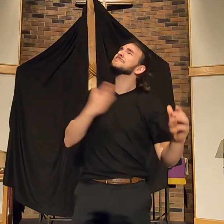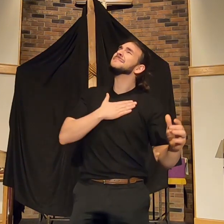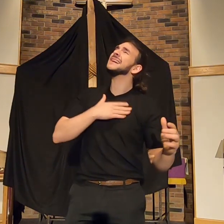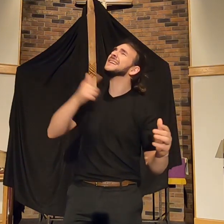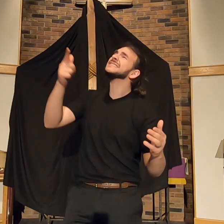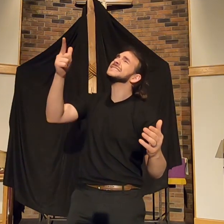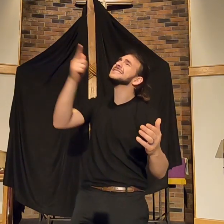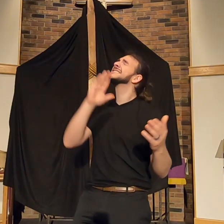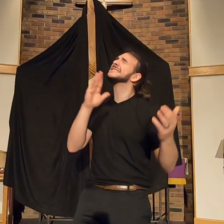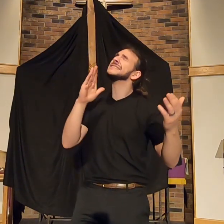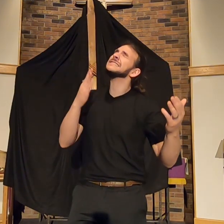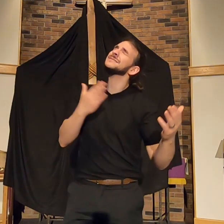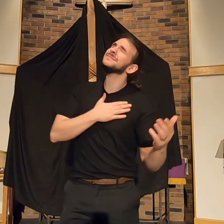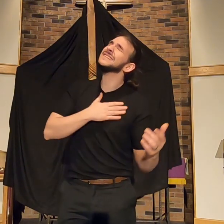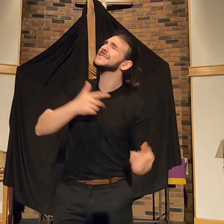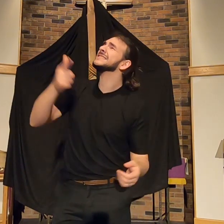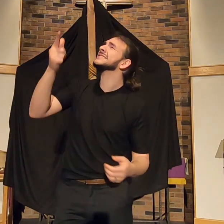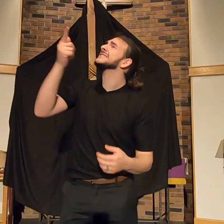God, my God,